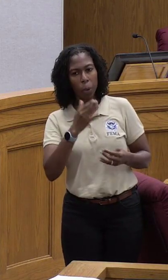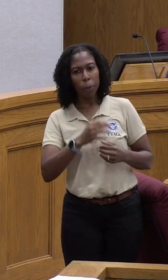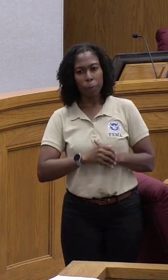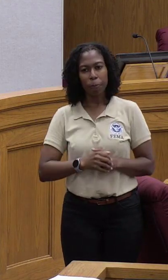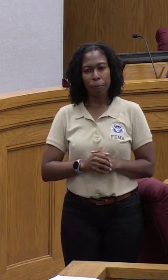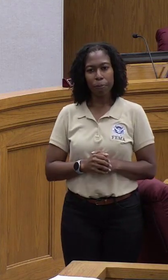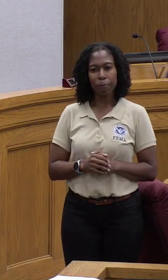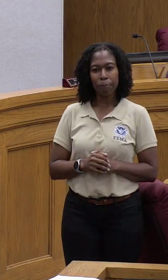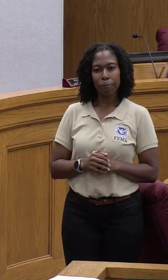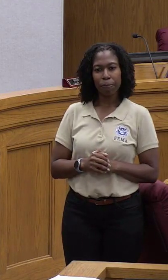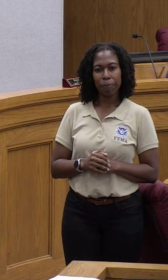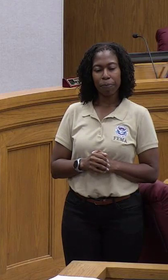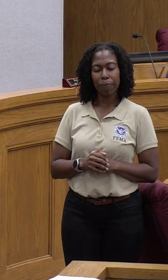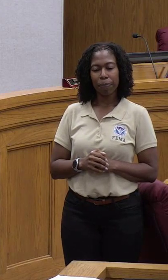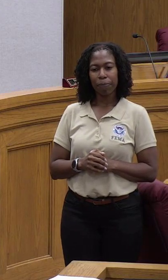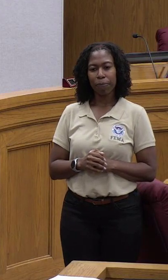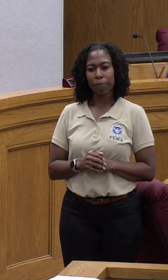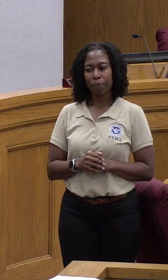homeowners. Okay.